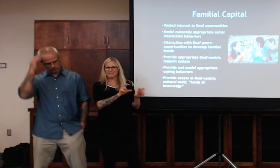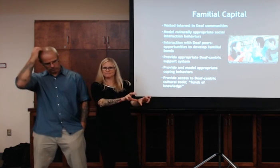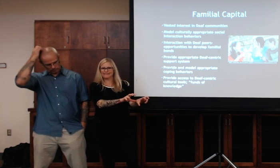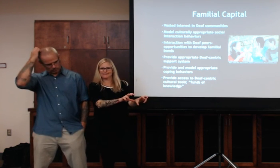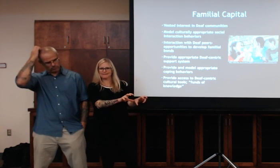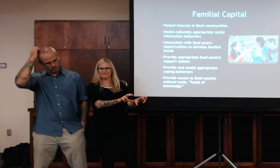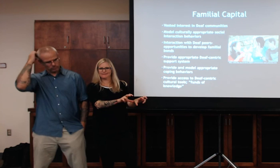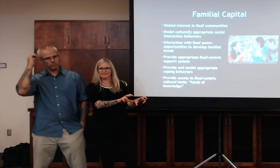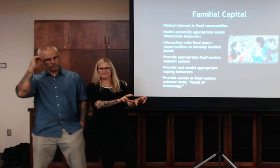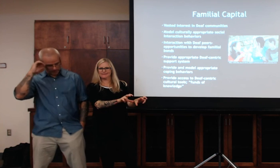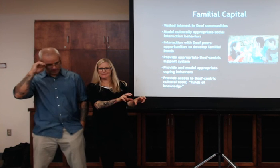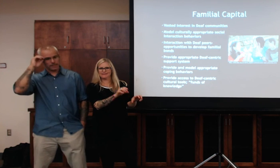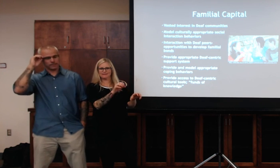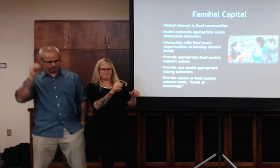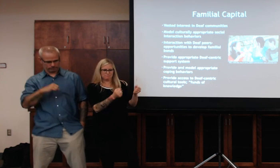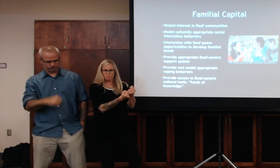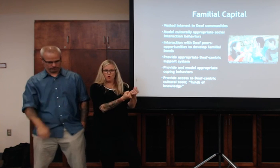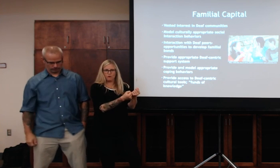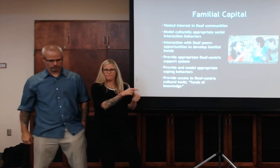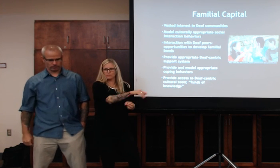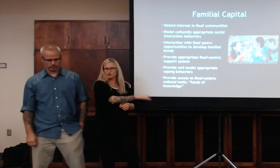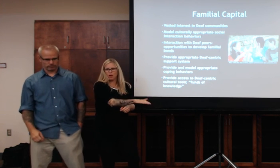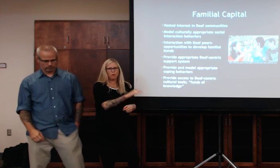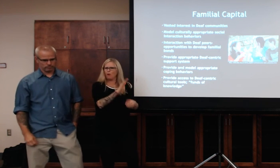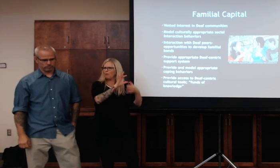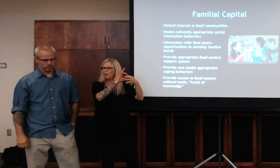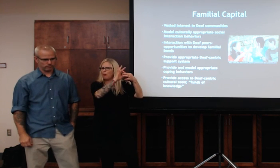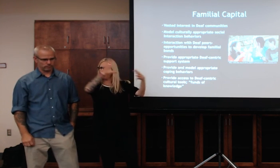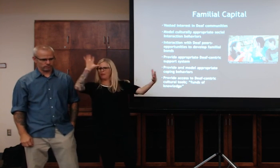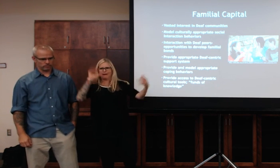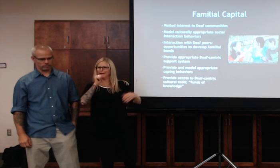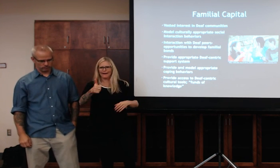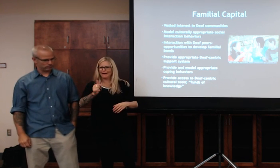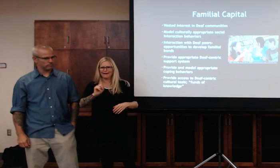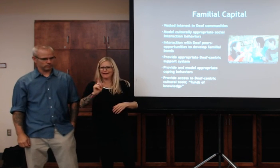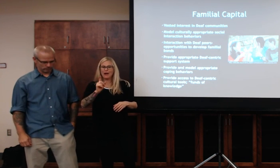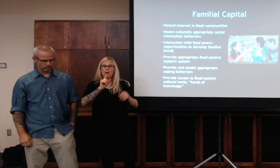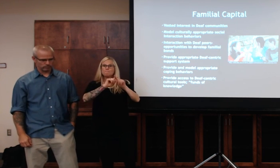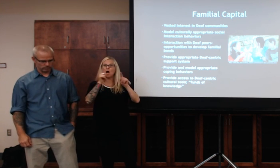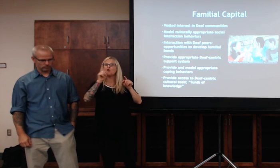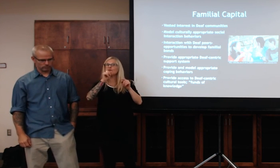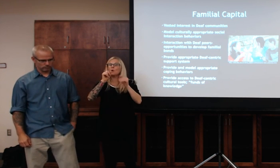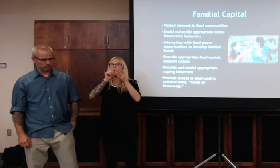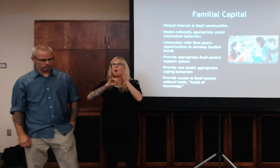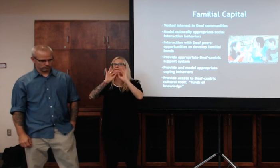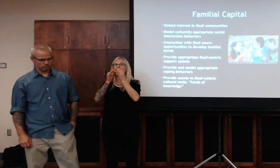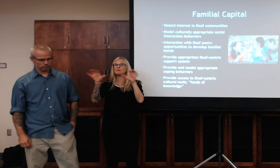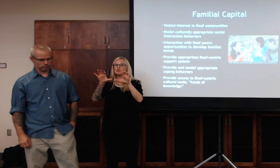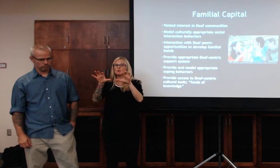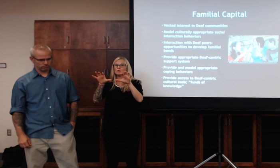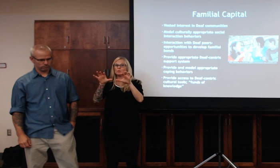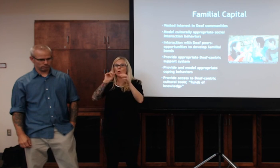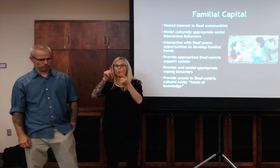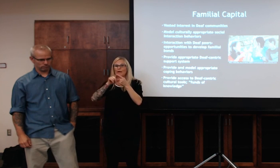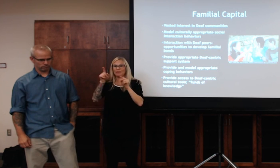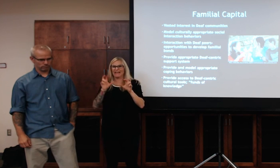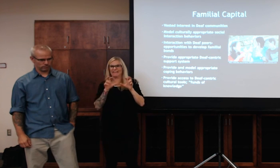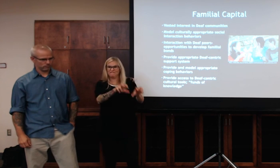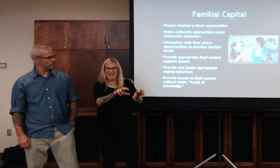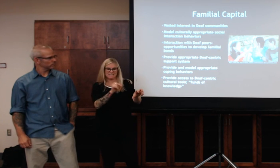full investment. Mm-hmm. And full support of the child. That disconnect isn't going to happen. Now, what families do when they invest